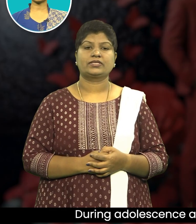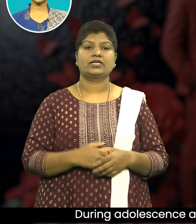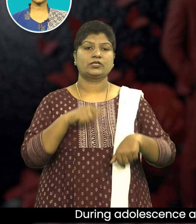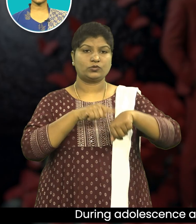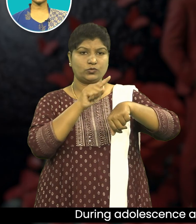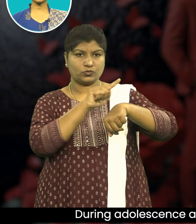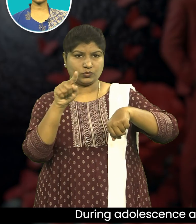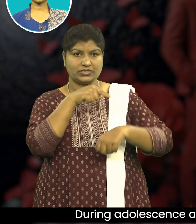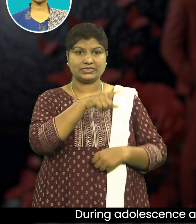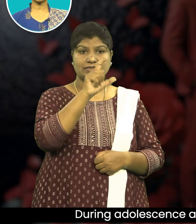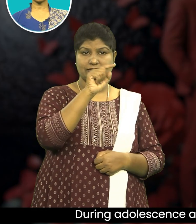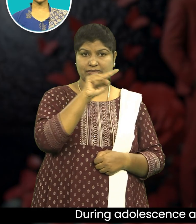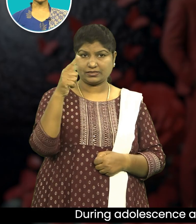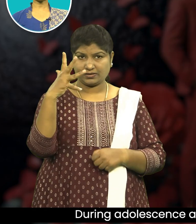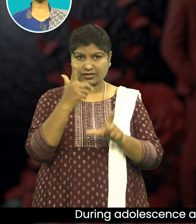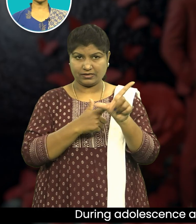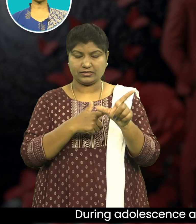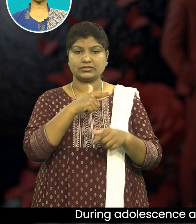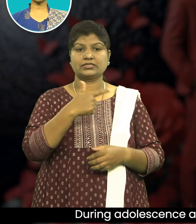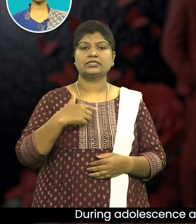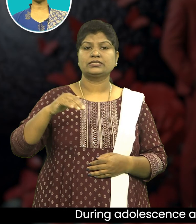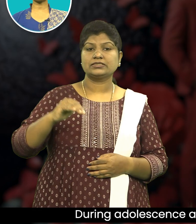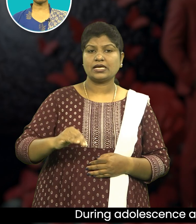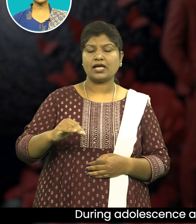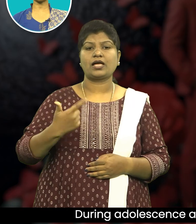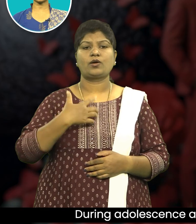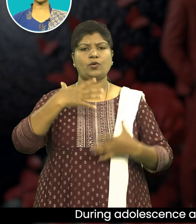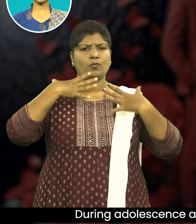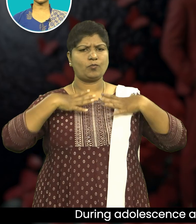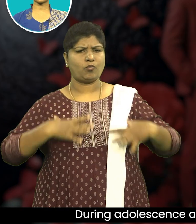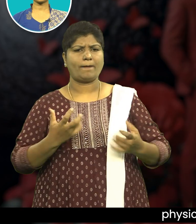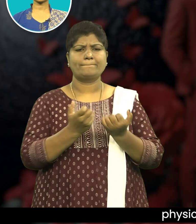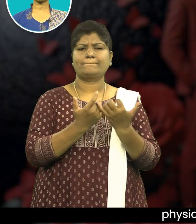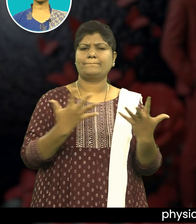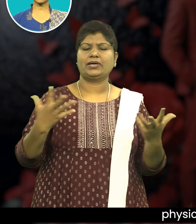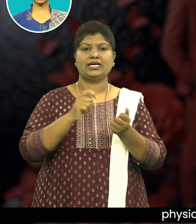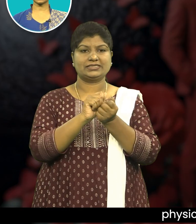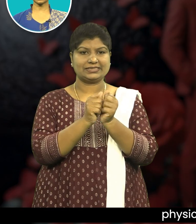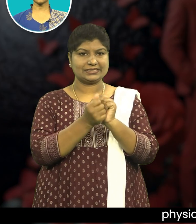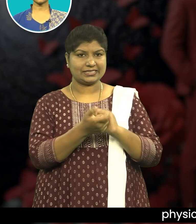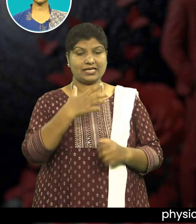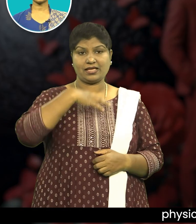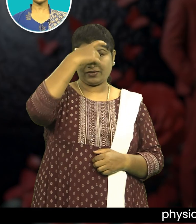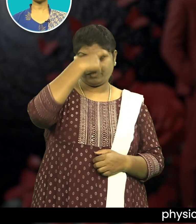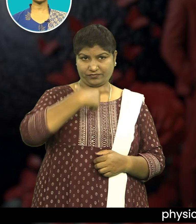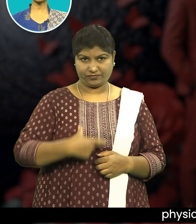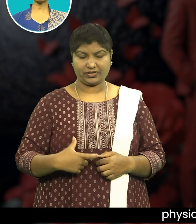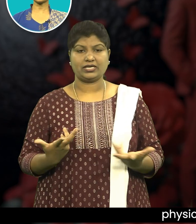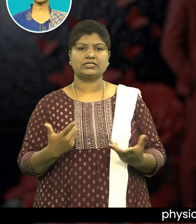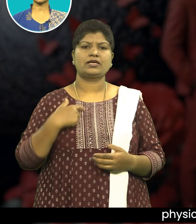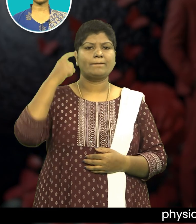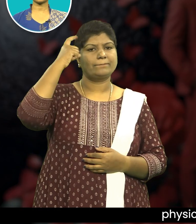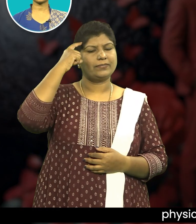During adolescence, a child's body undergoes many changes physically as well